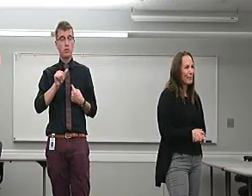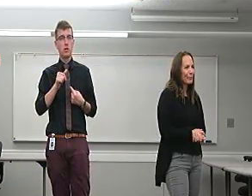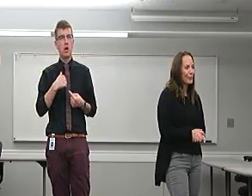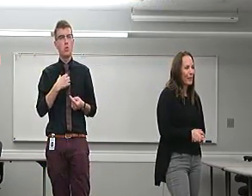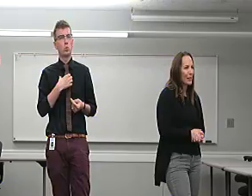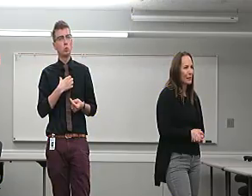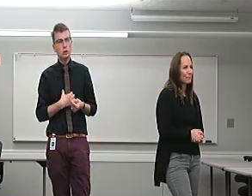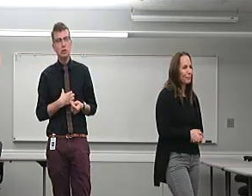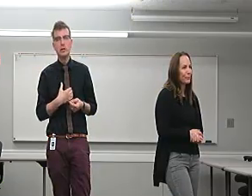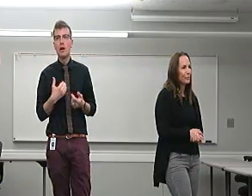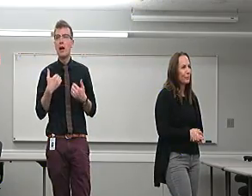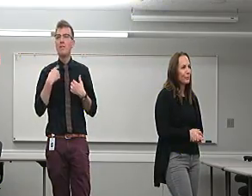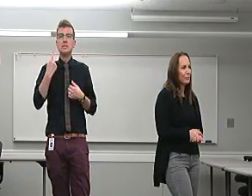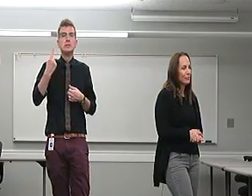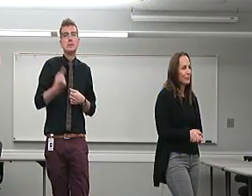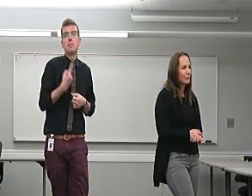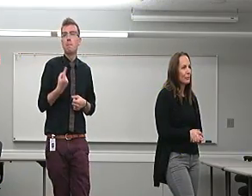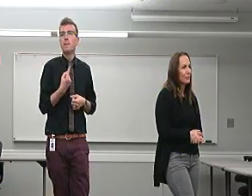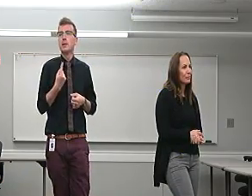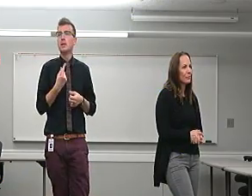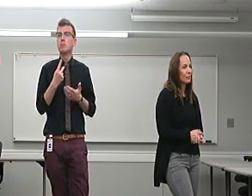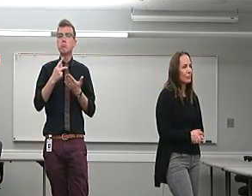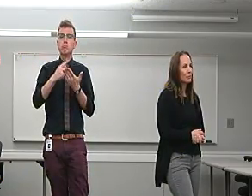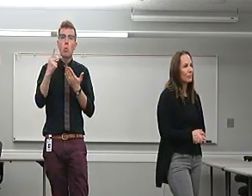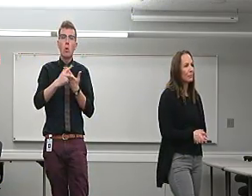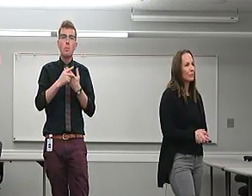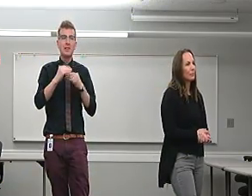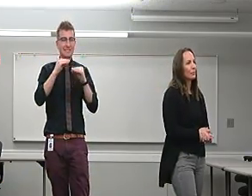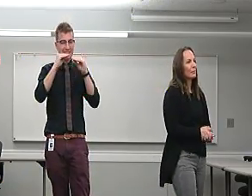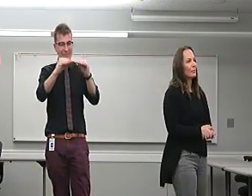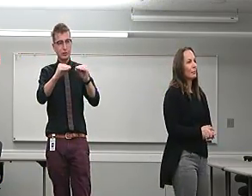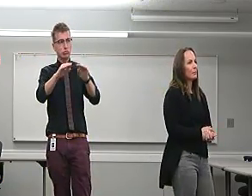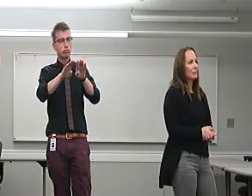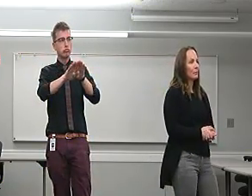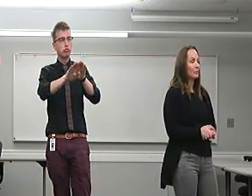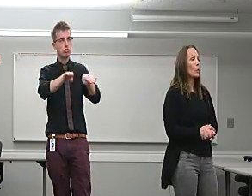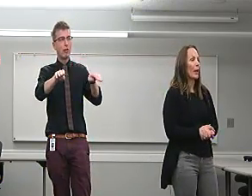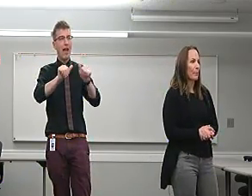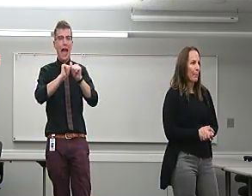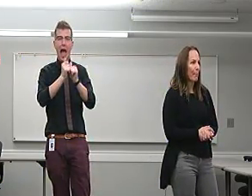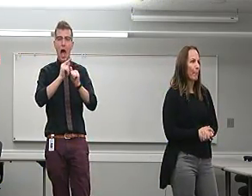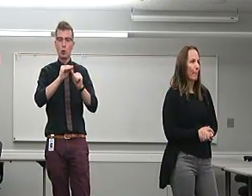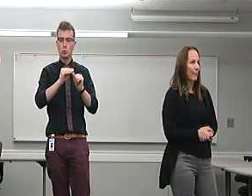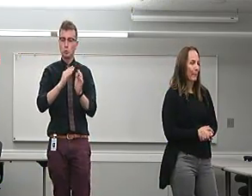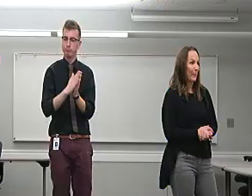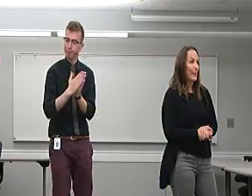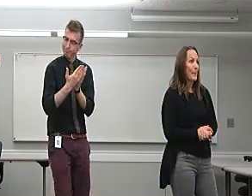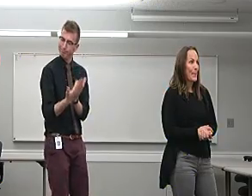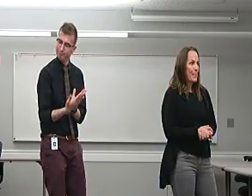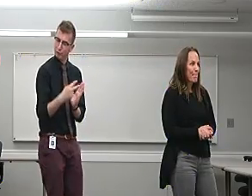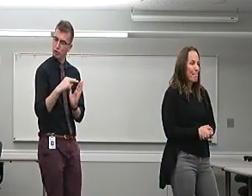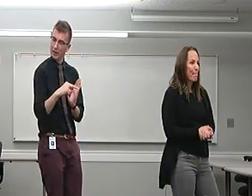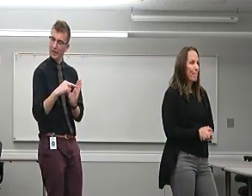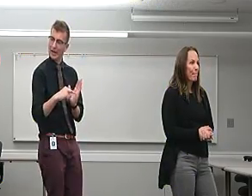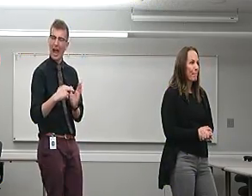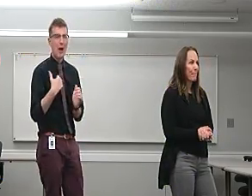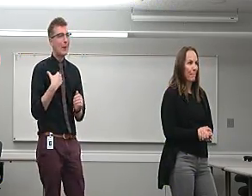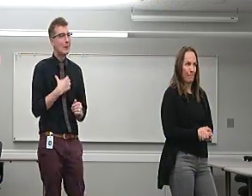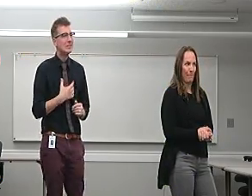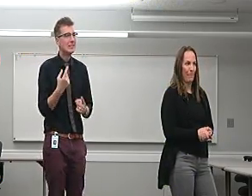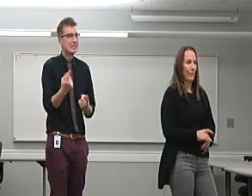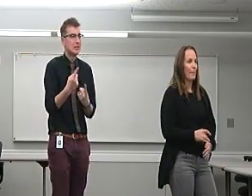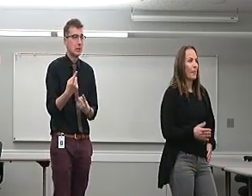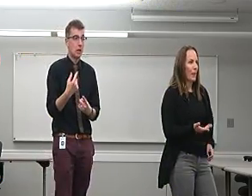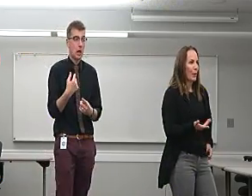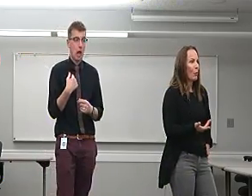of program that taught parents how to reach their kids. Okay. Like, I wish there was, I can reach this.